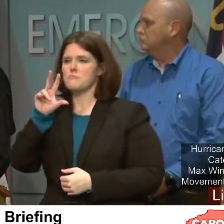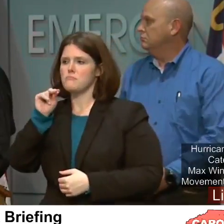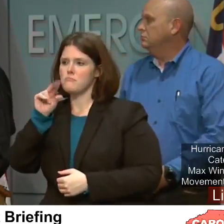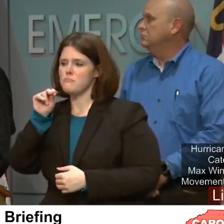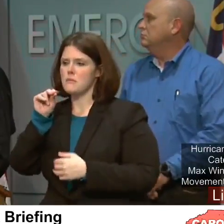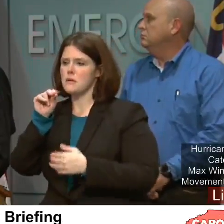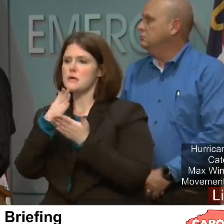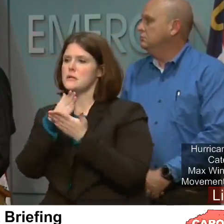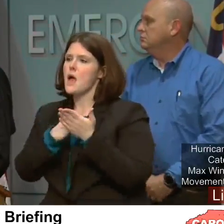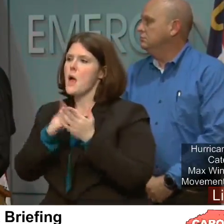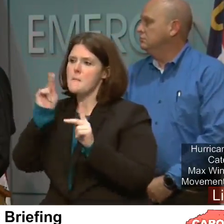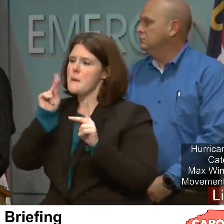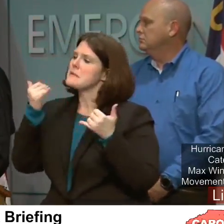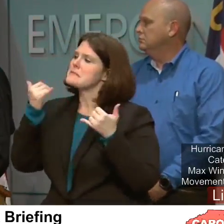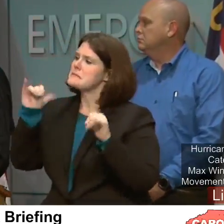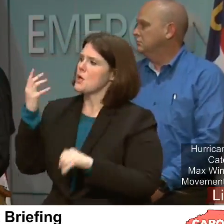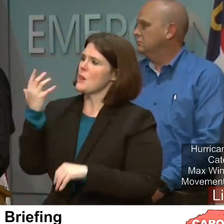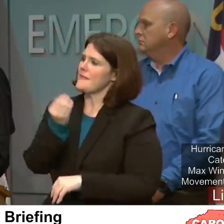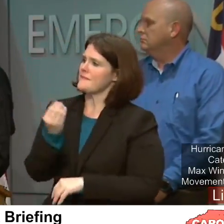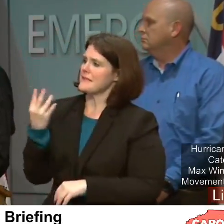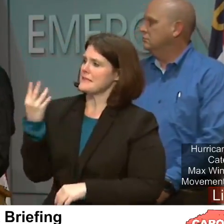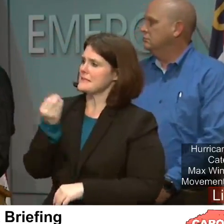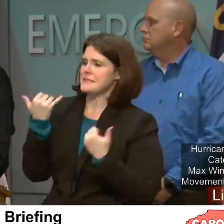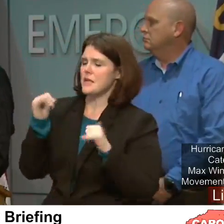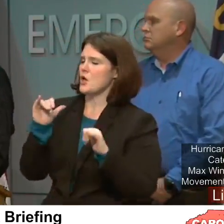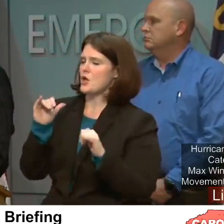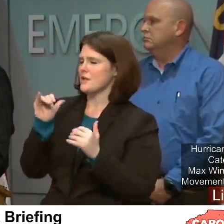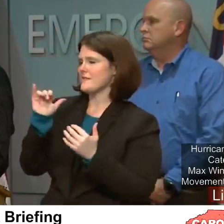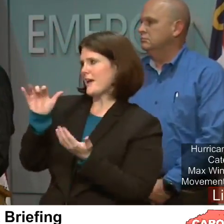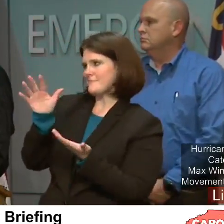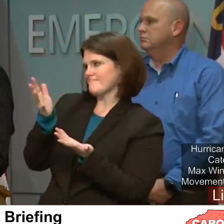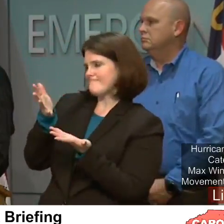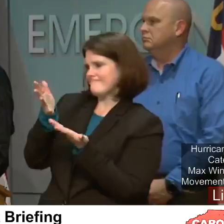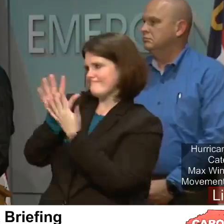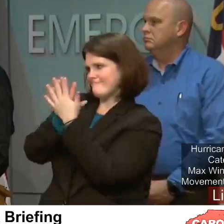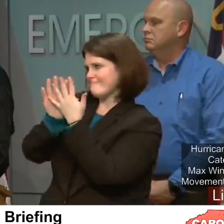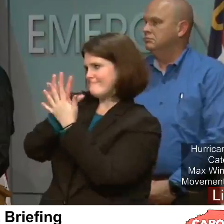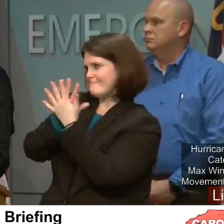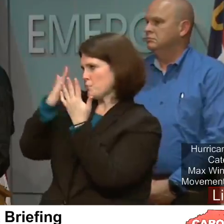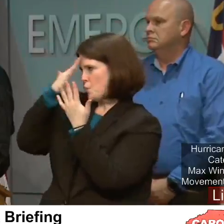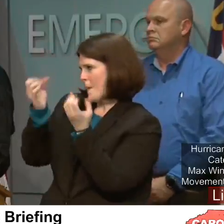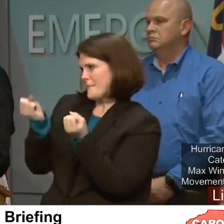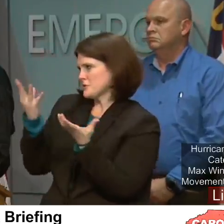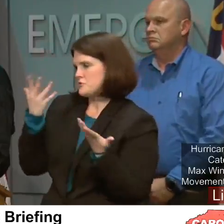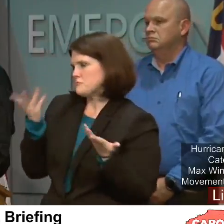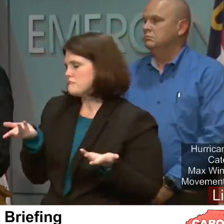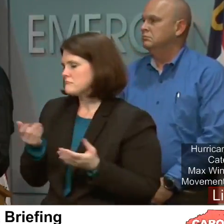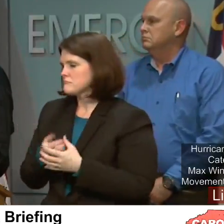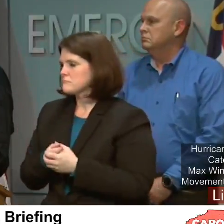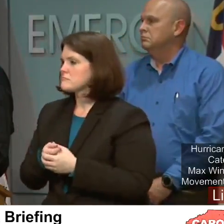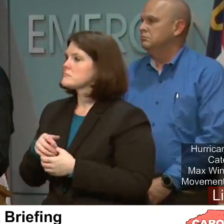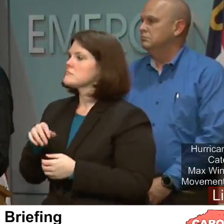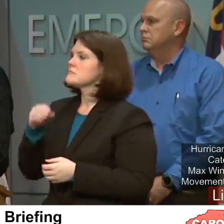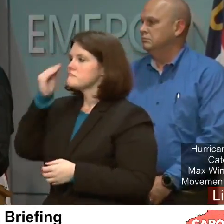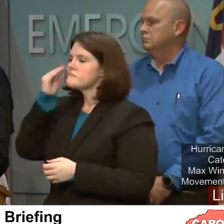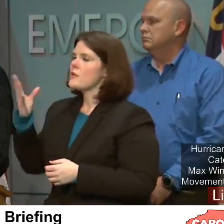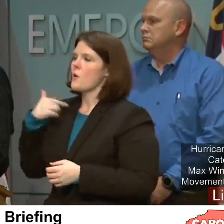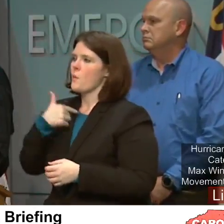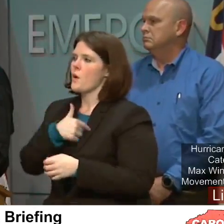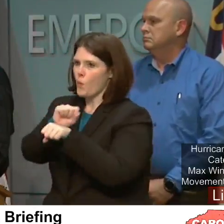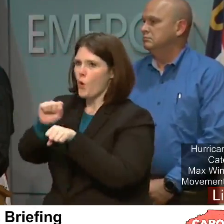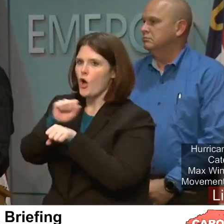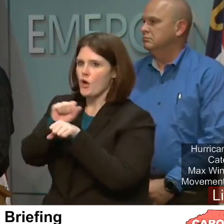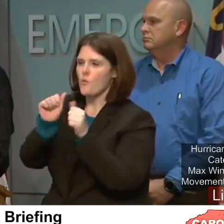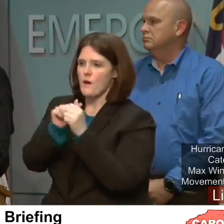Some people are still leaving, and so it's a hard number to get a count of right now. We're working with local governments to get a